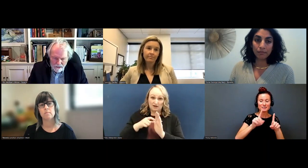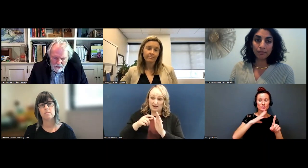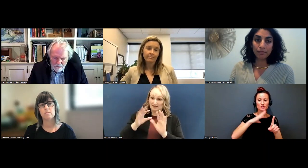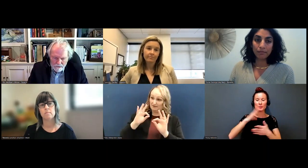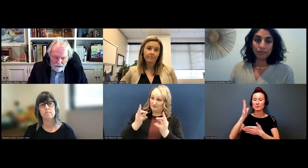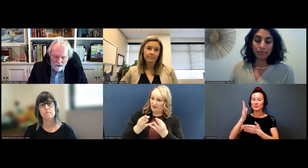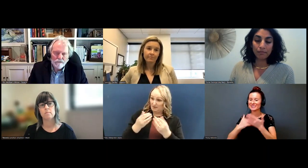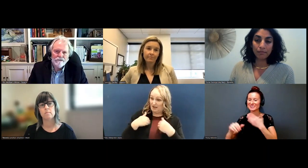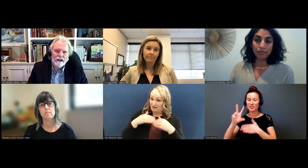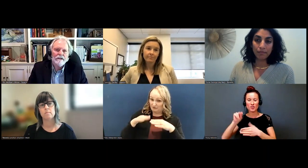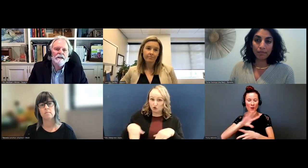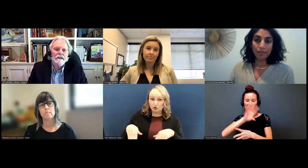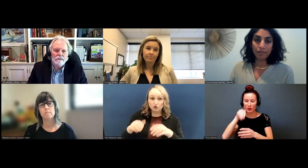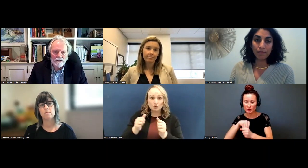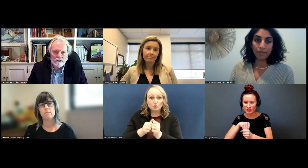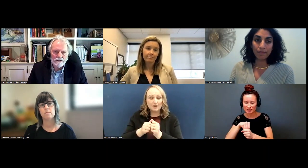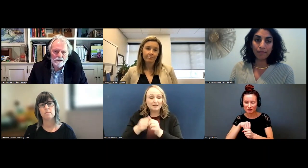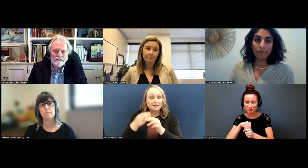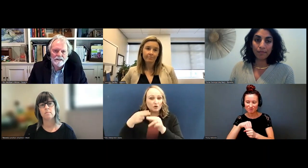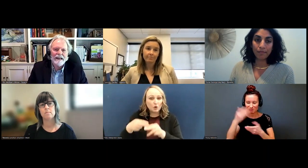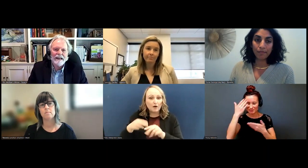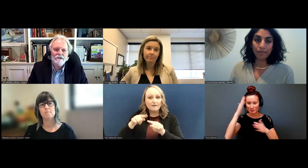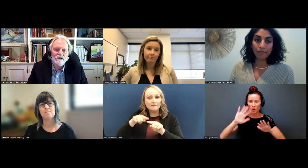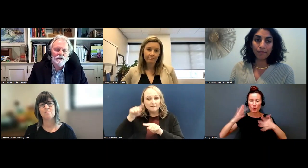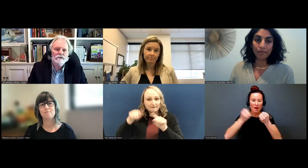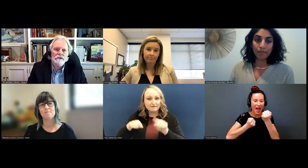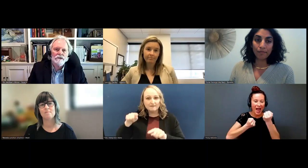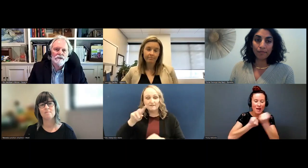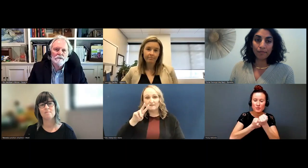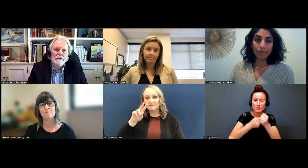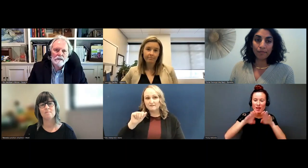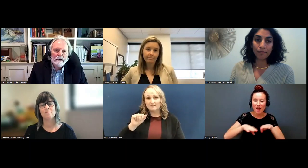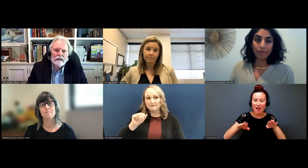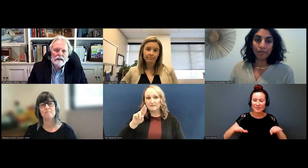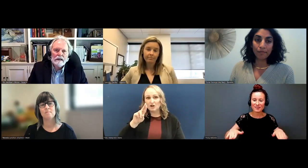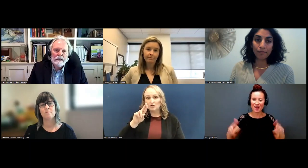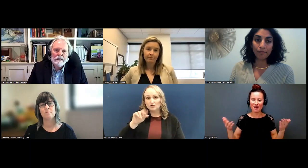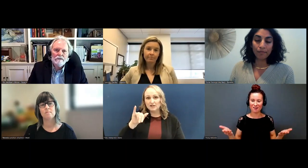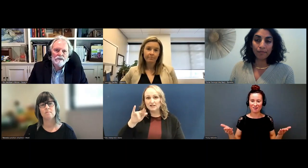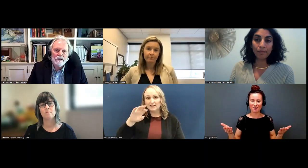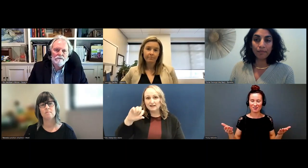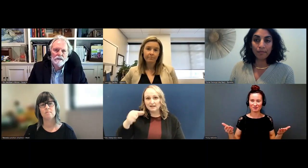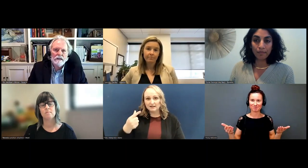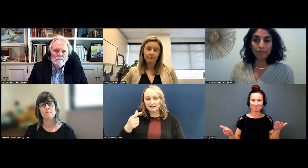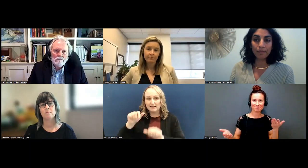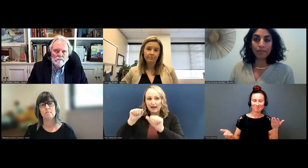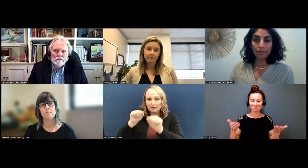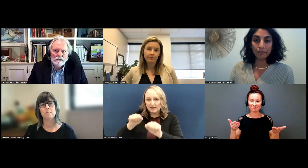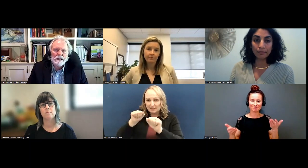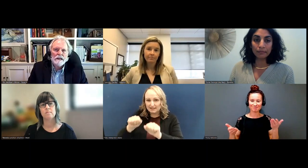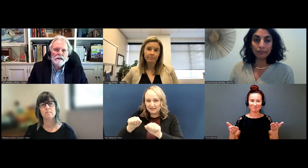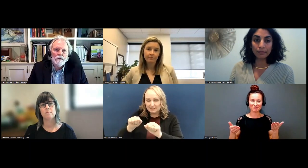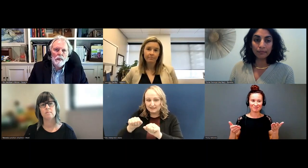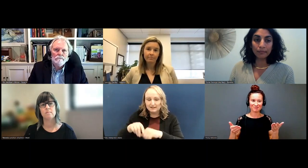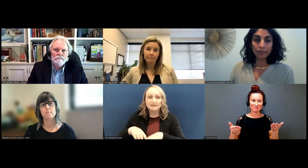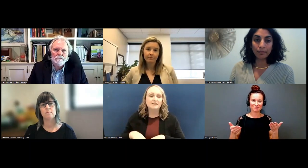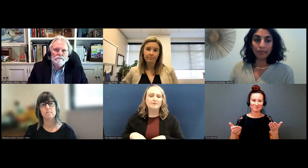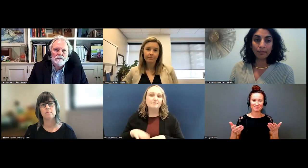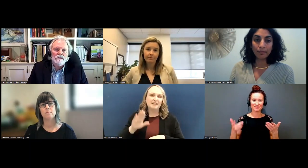with what they call varying abilities. That's the language in those agreements, but it was a really